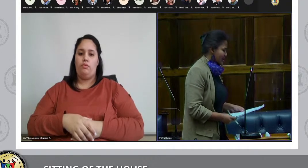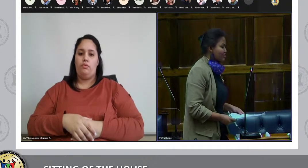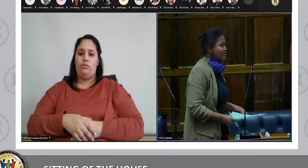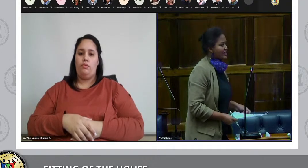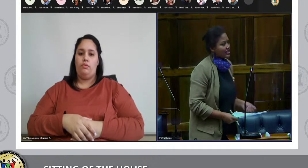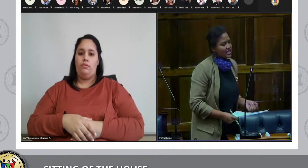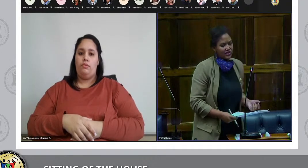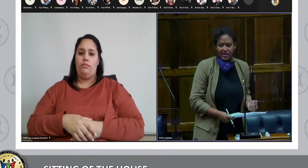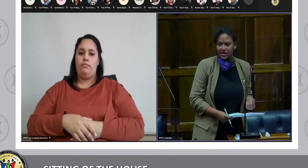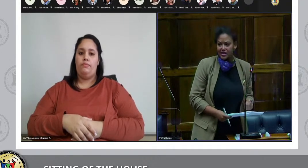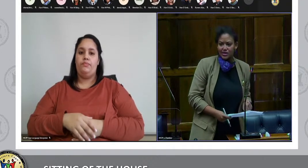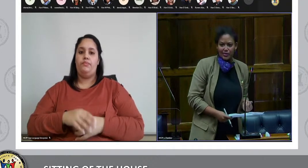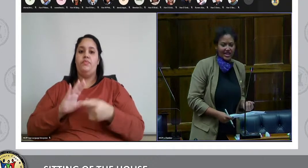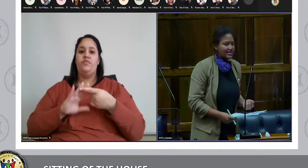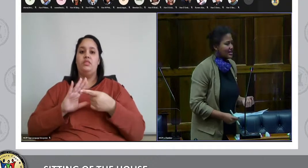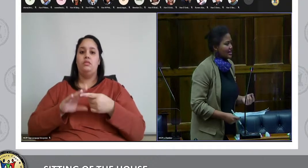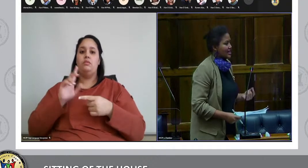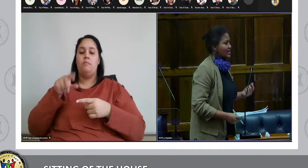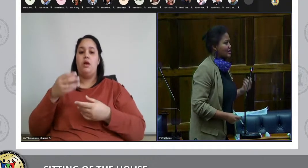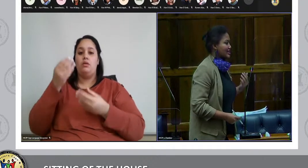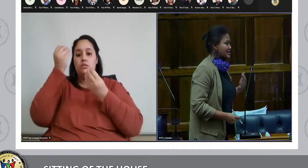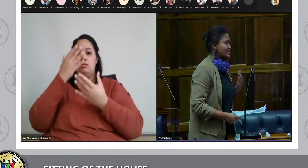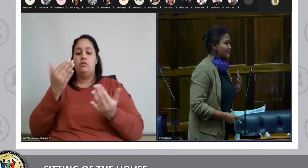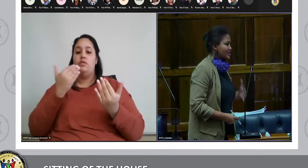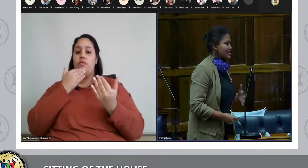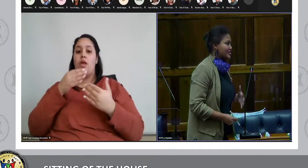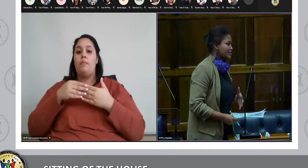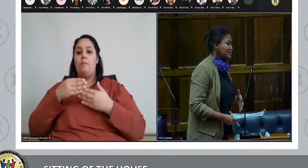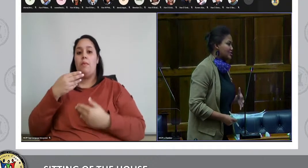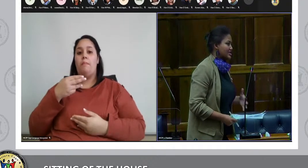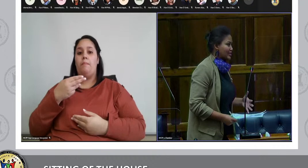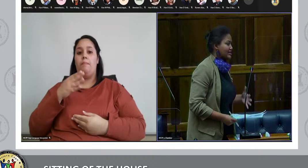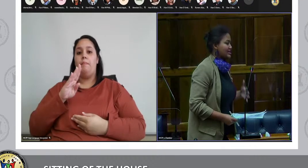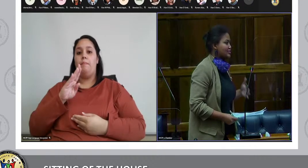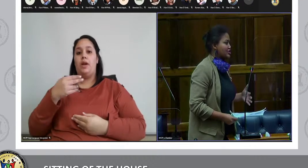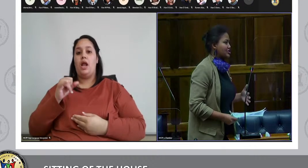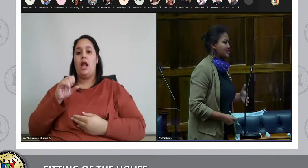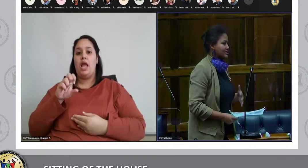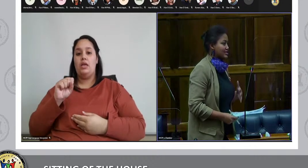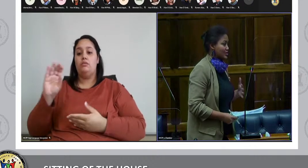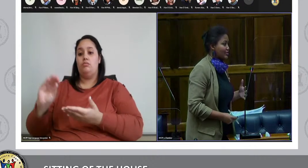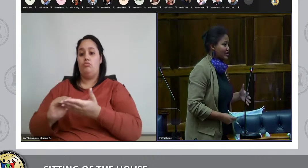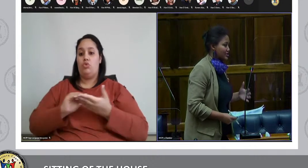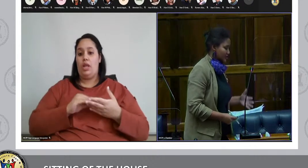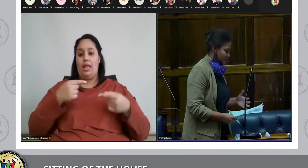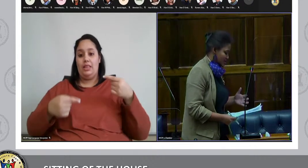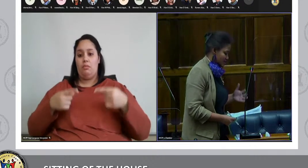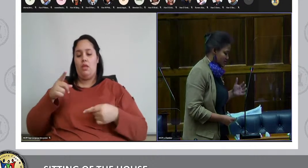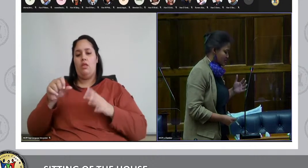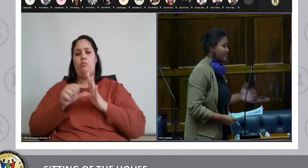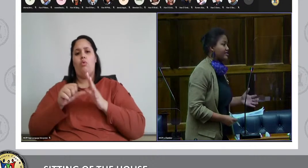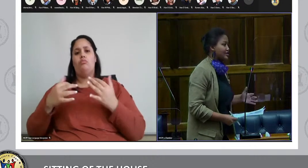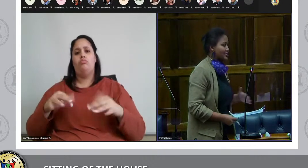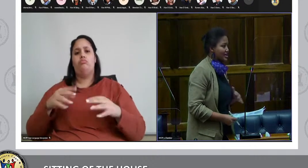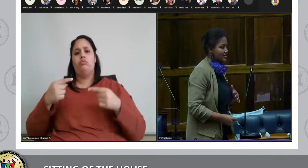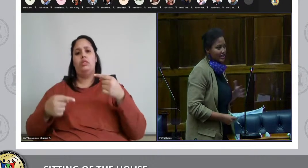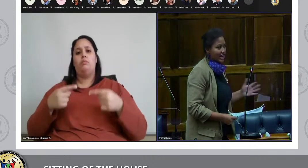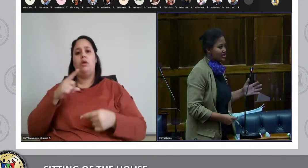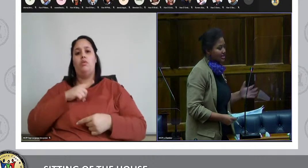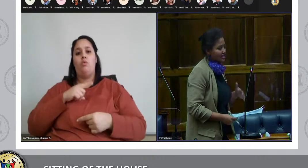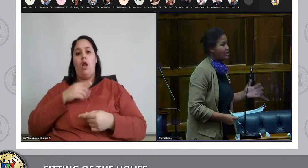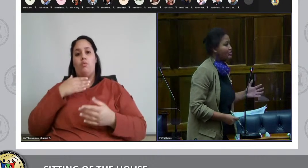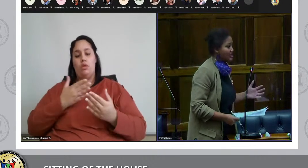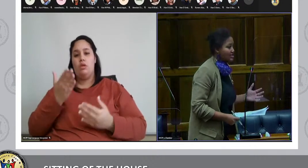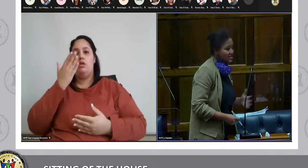to thank Member Brinkhuis for bringing this debate. It is a very, very important debate, especially since we are about to go into the third